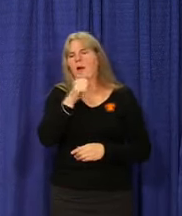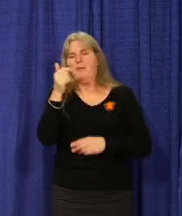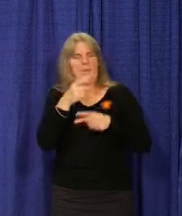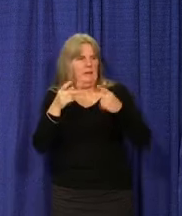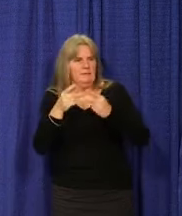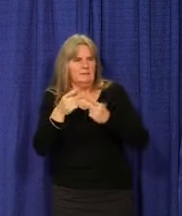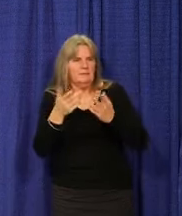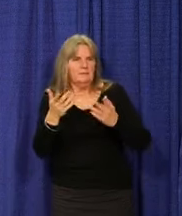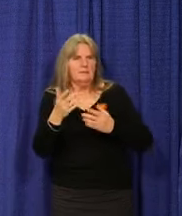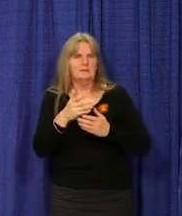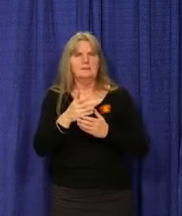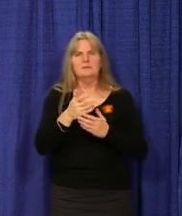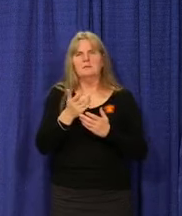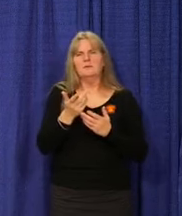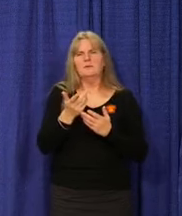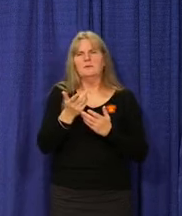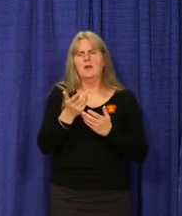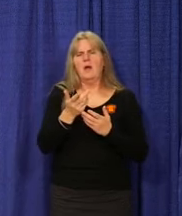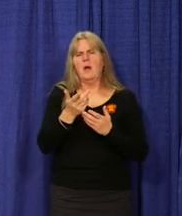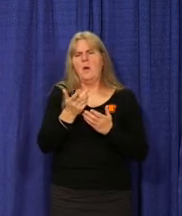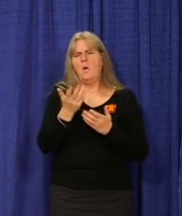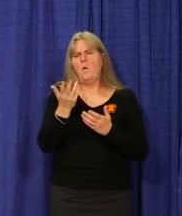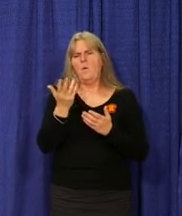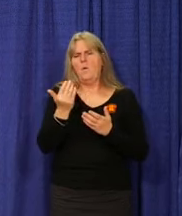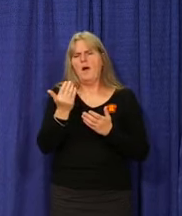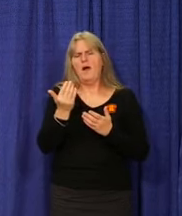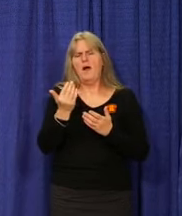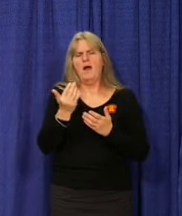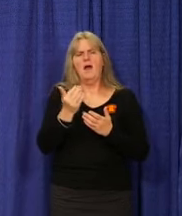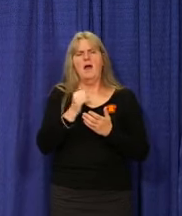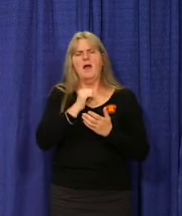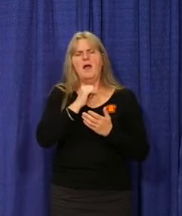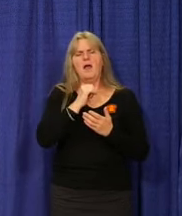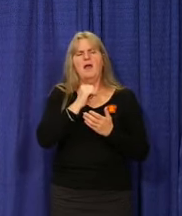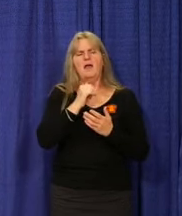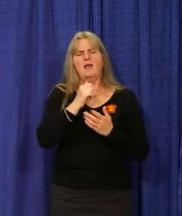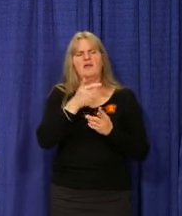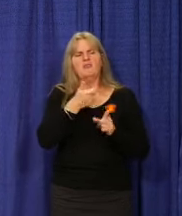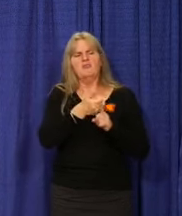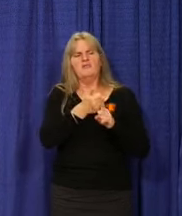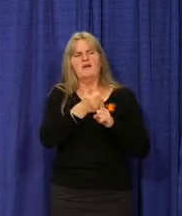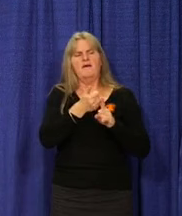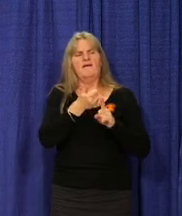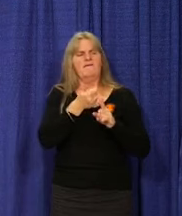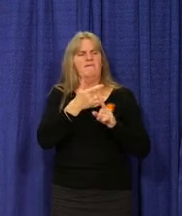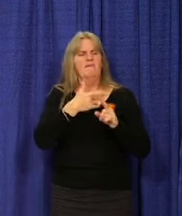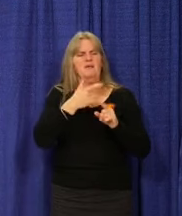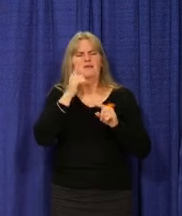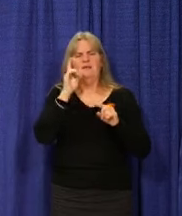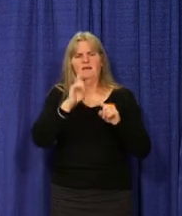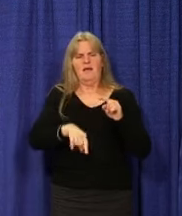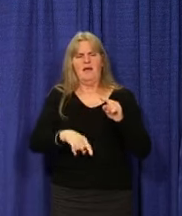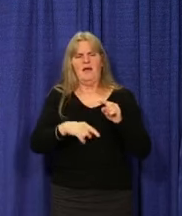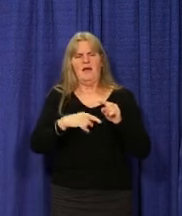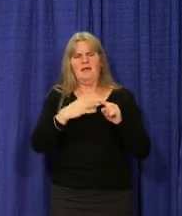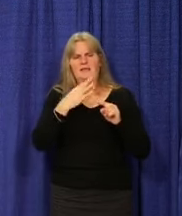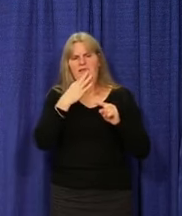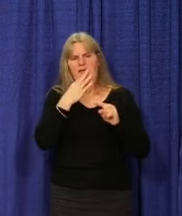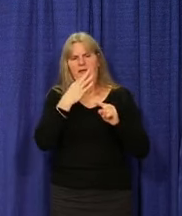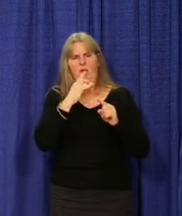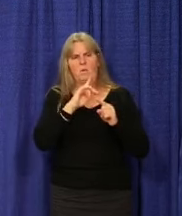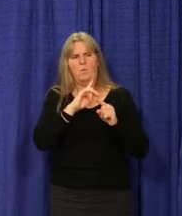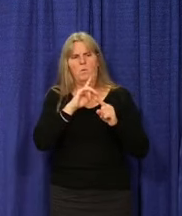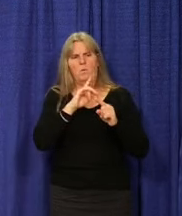elsewhere. How come you don't feel that you need to divulge where this person is from